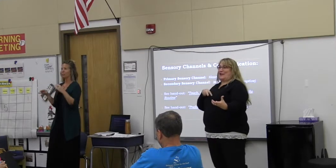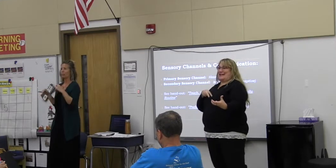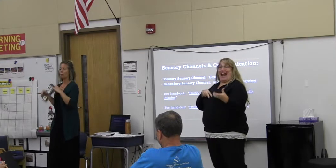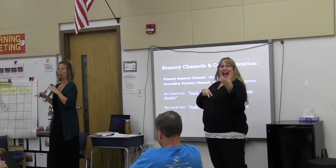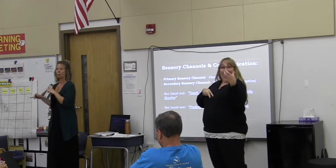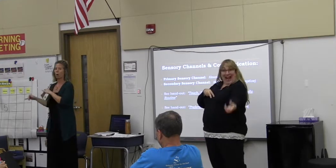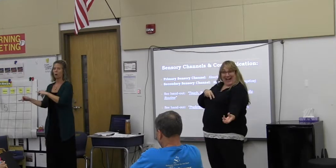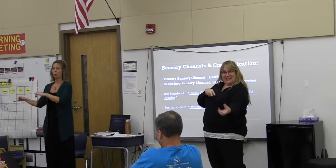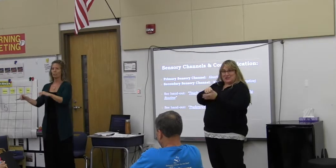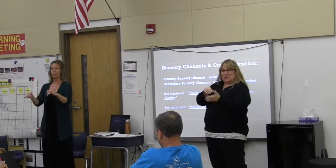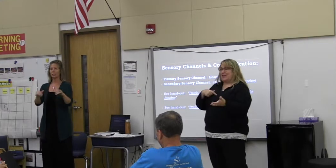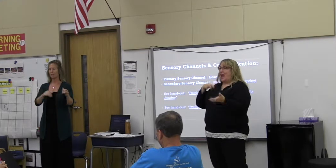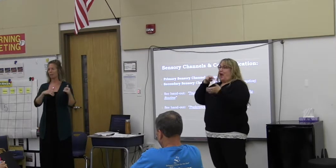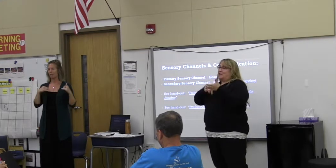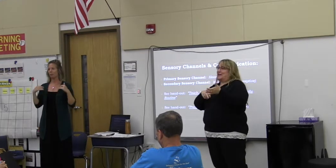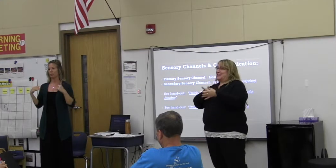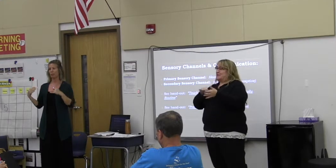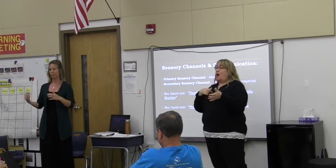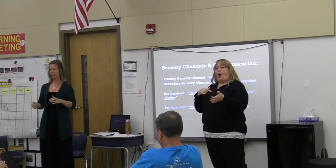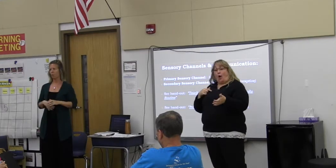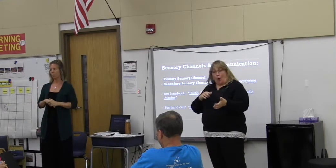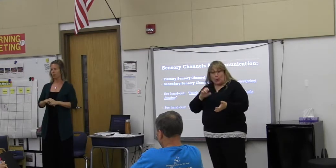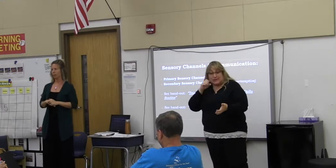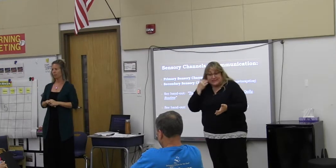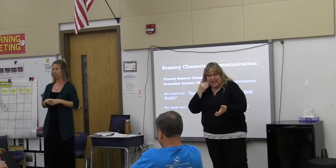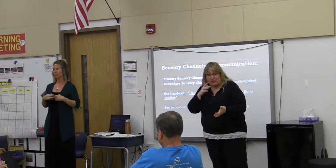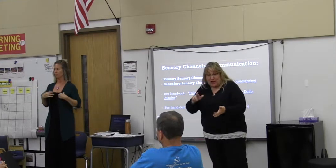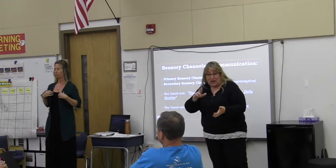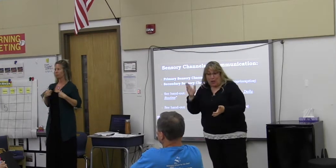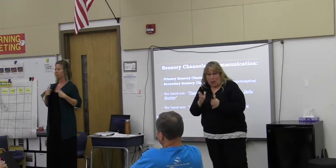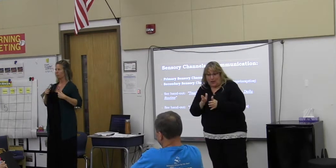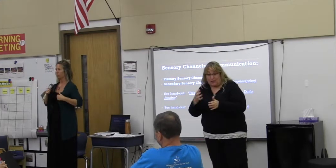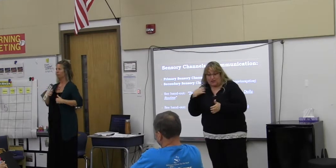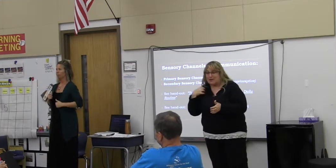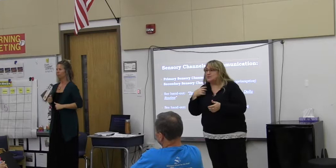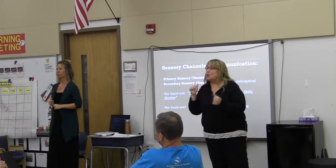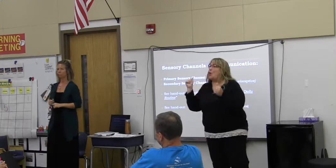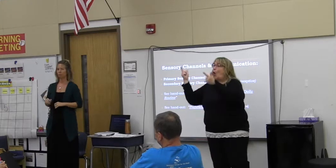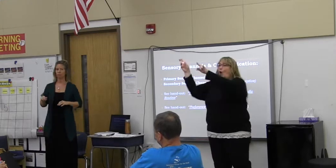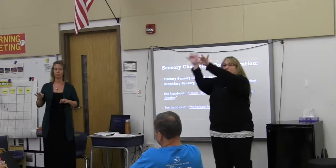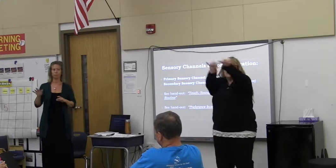of it. So that way, we're all using the same language and the same words.